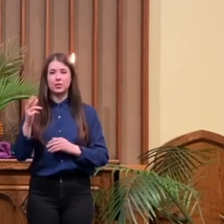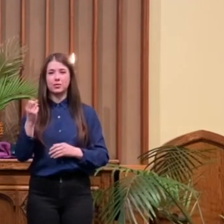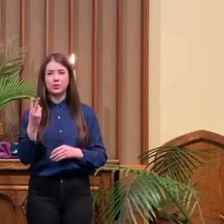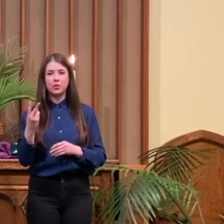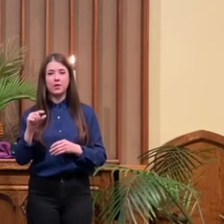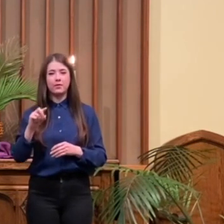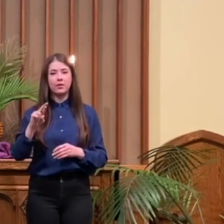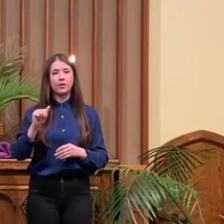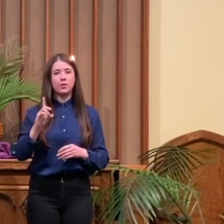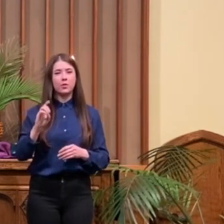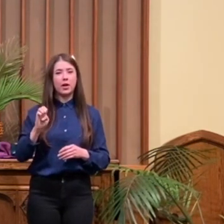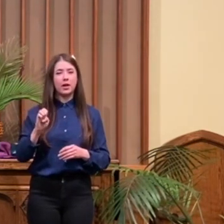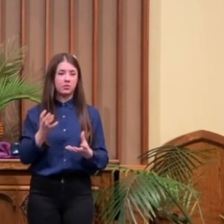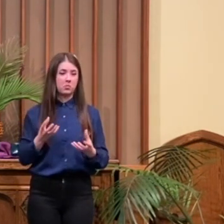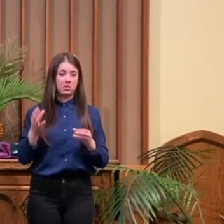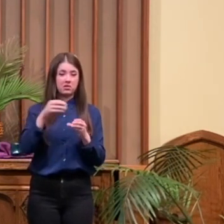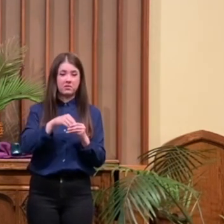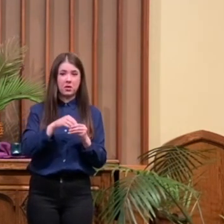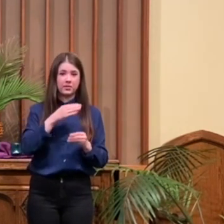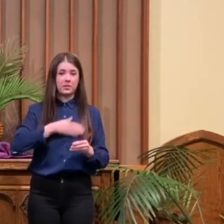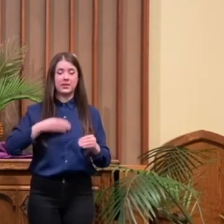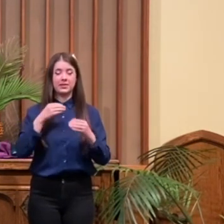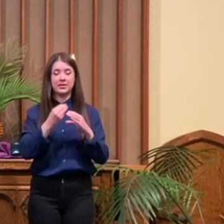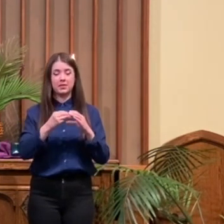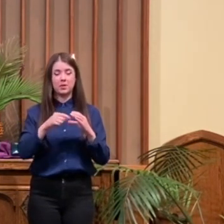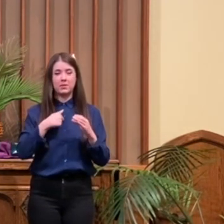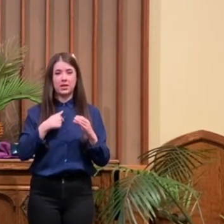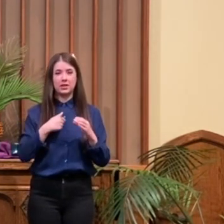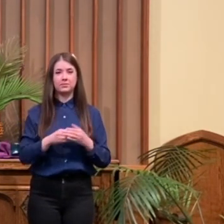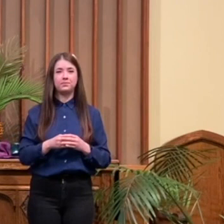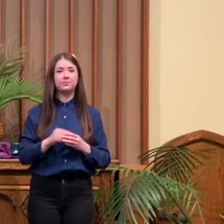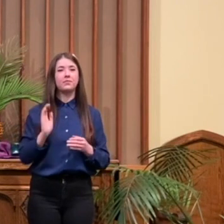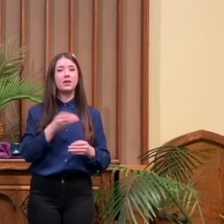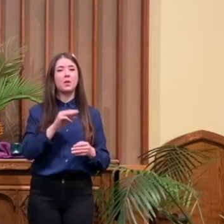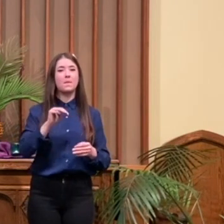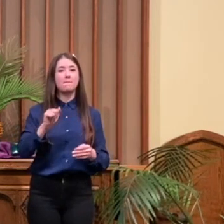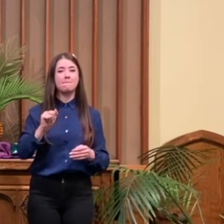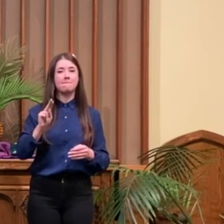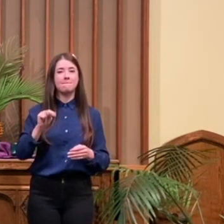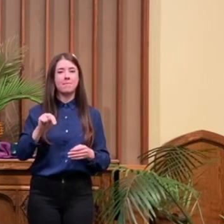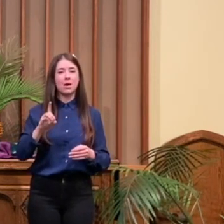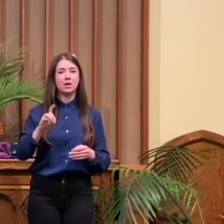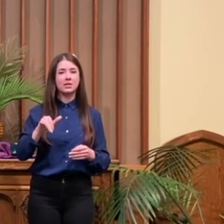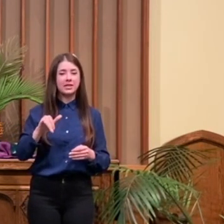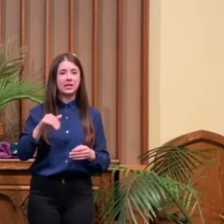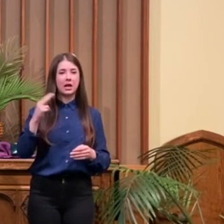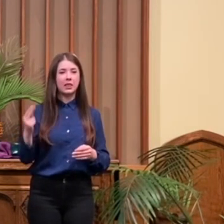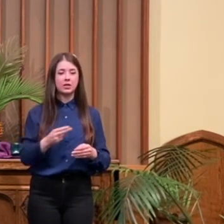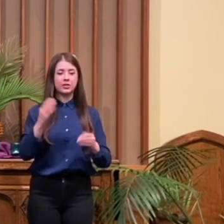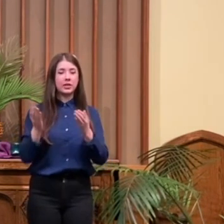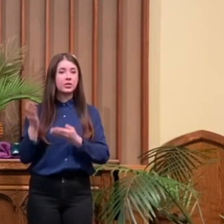email. Our Monday-Thursday service will be taking place this coming